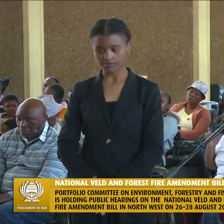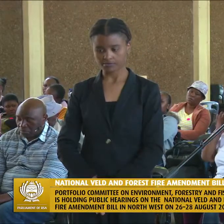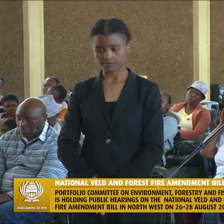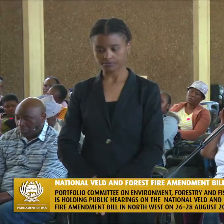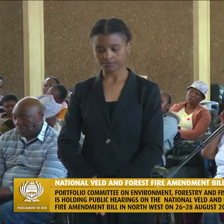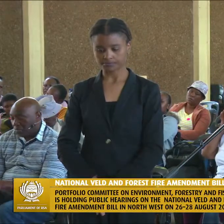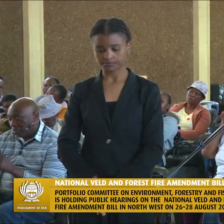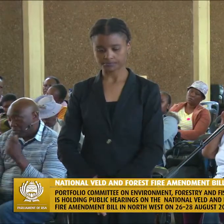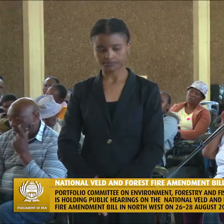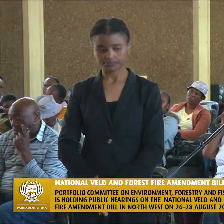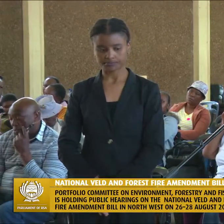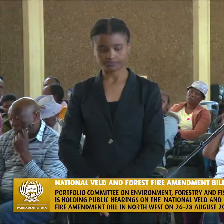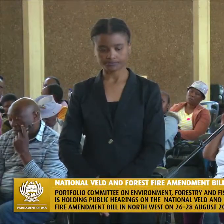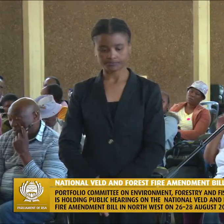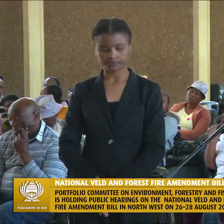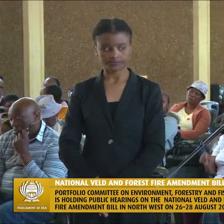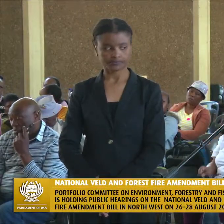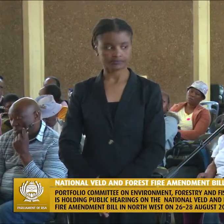fires